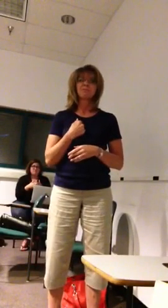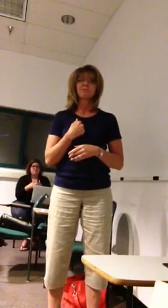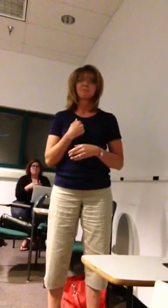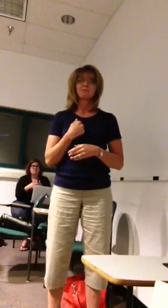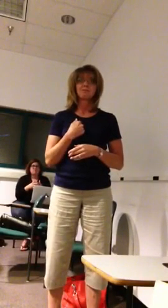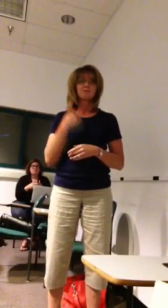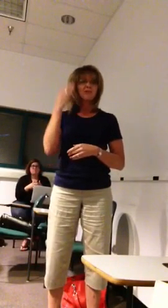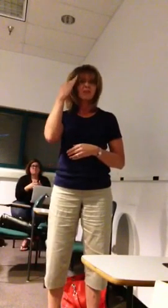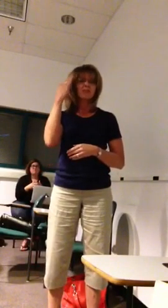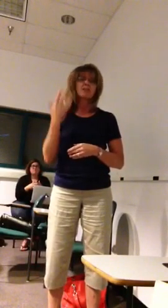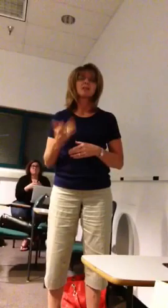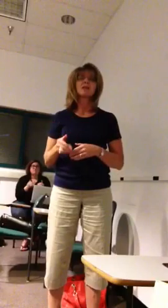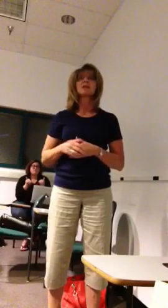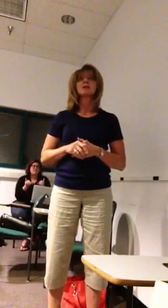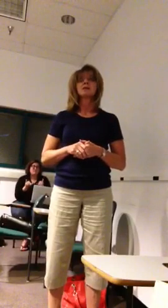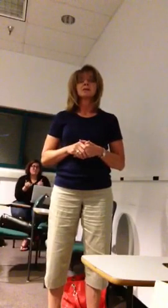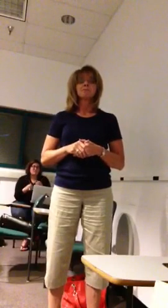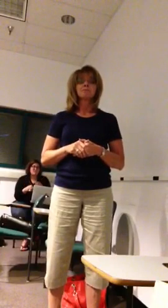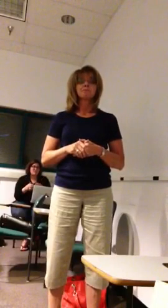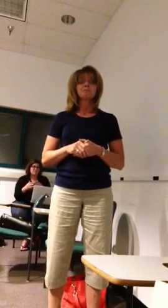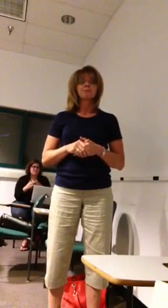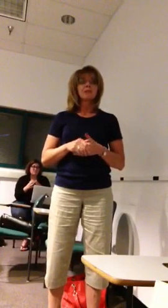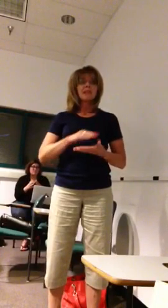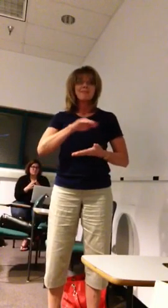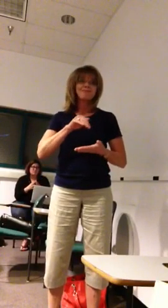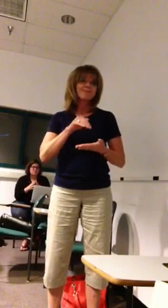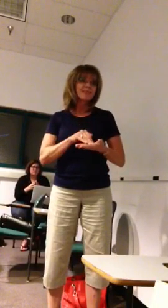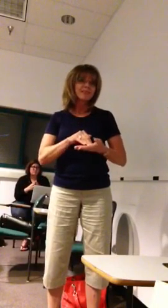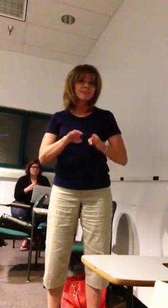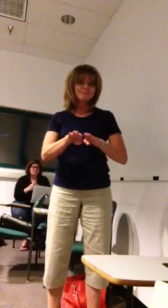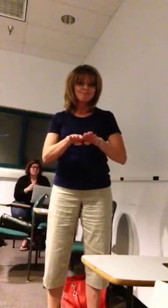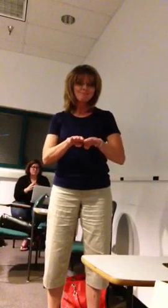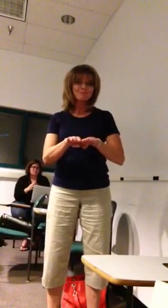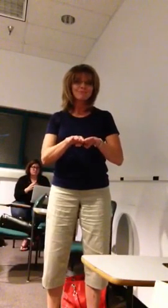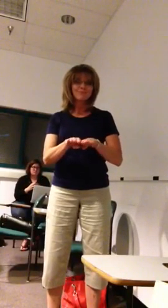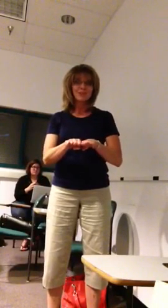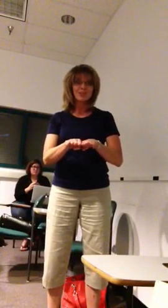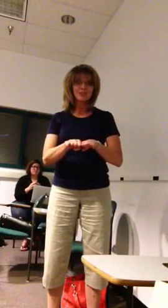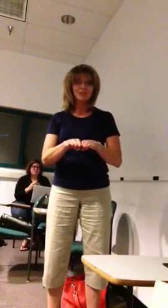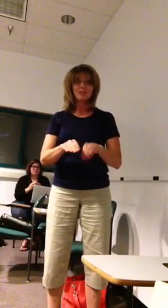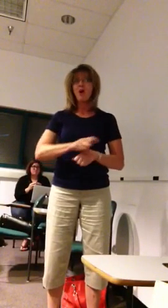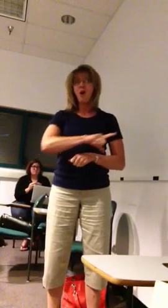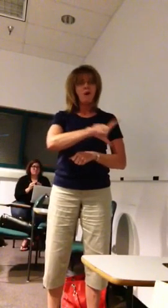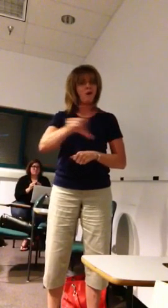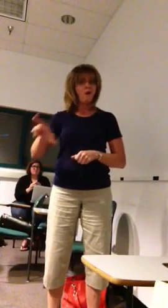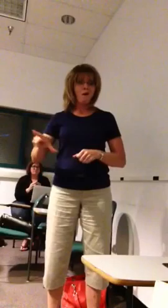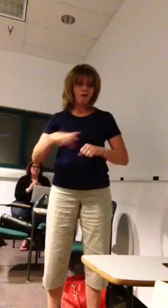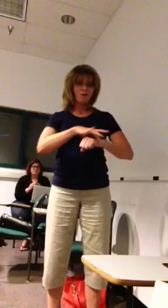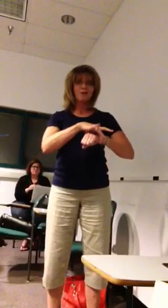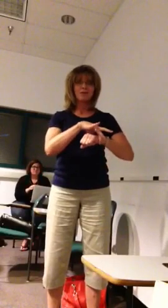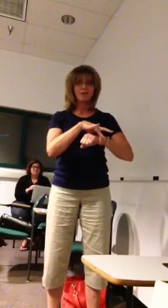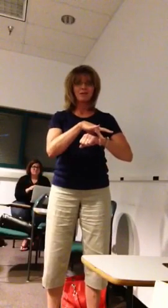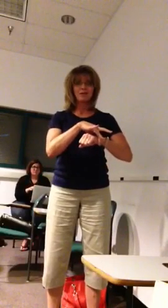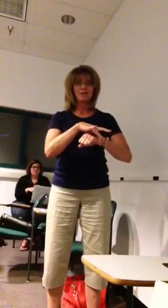plate tectonics. The whole earth is made out of plates. They're placed together like jigsaw pieces. The only thing this